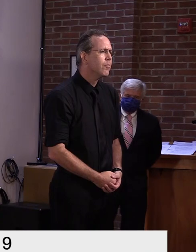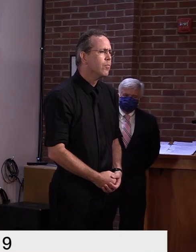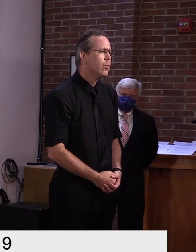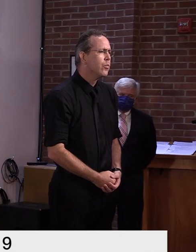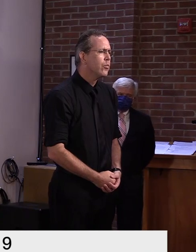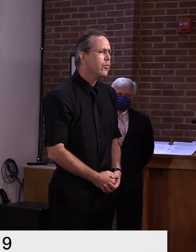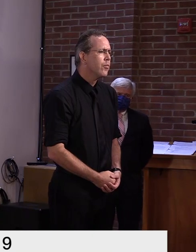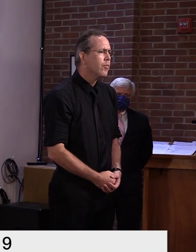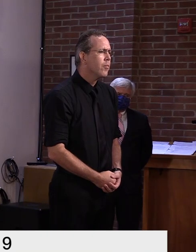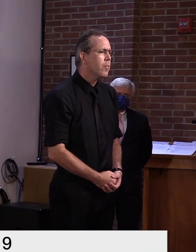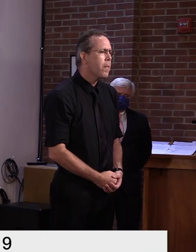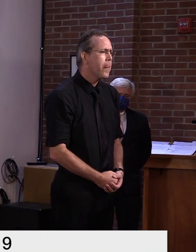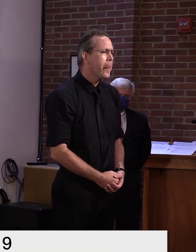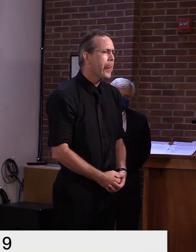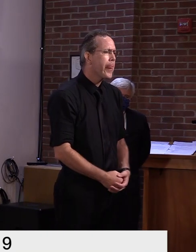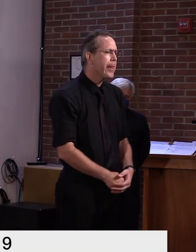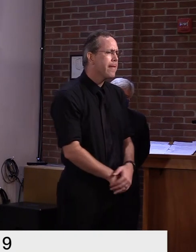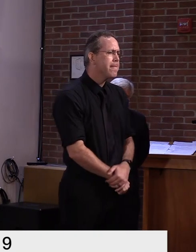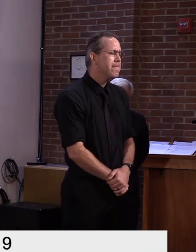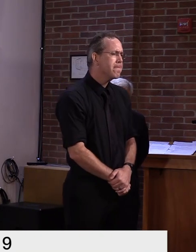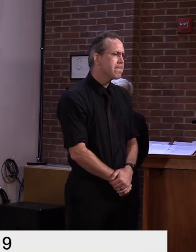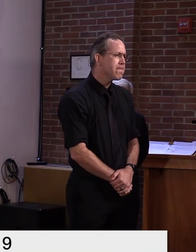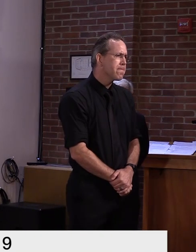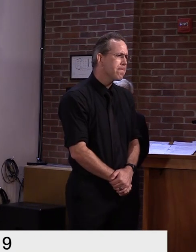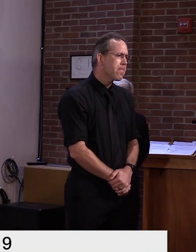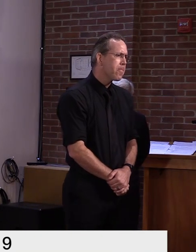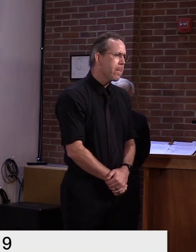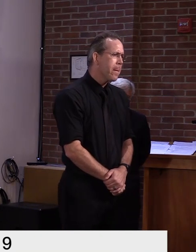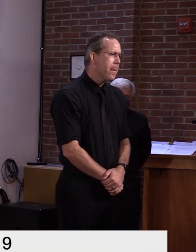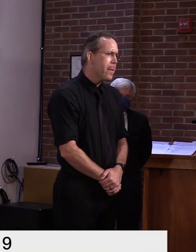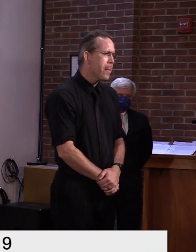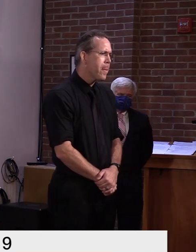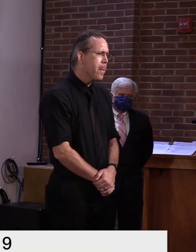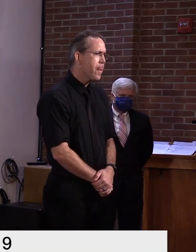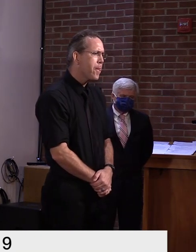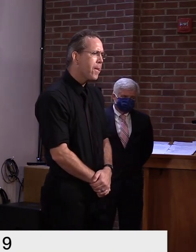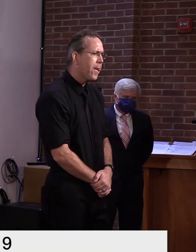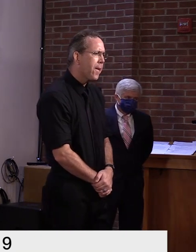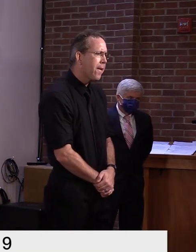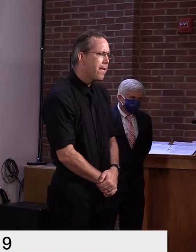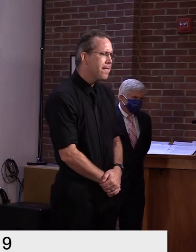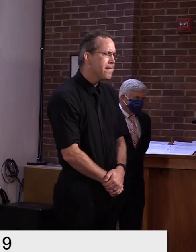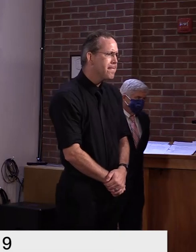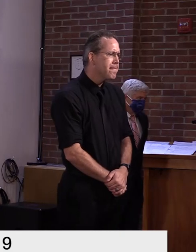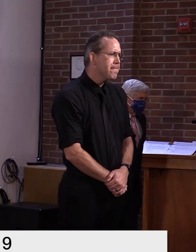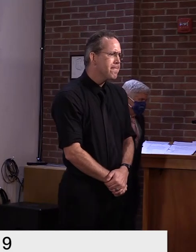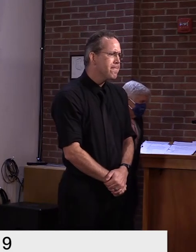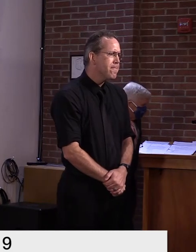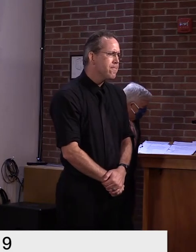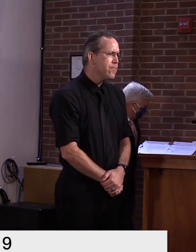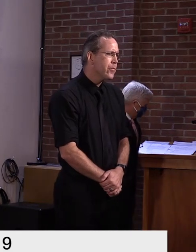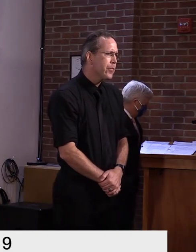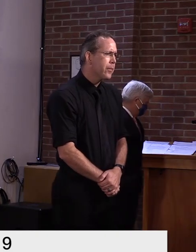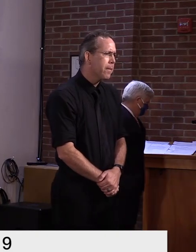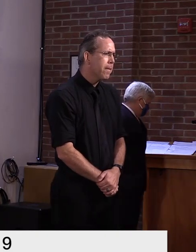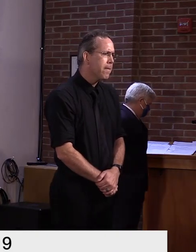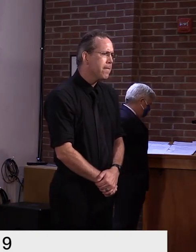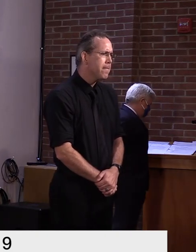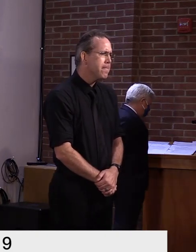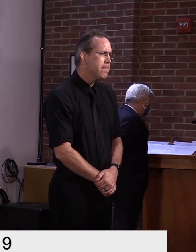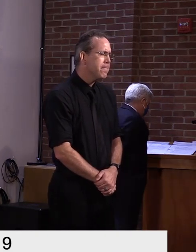topic discussed before. As you're looking at flu vaccine, most people immediately